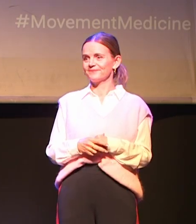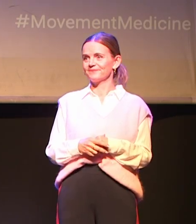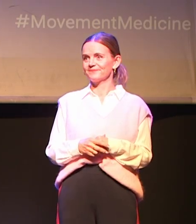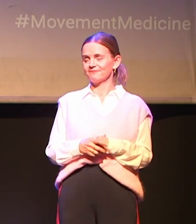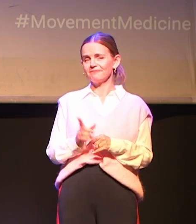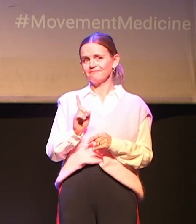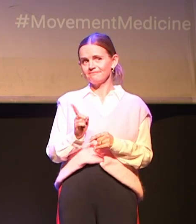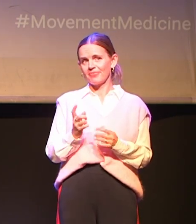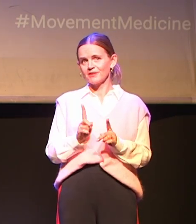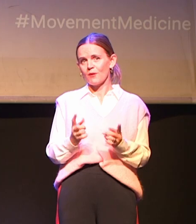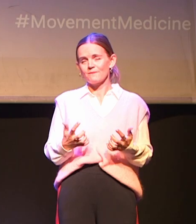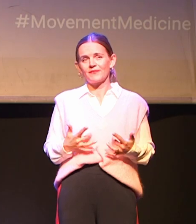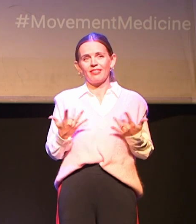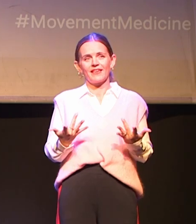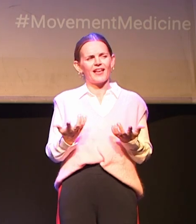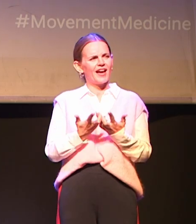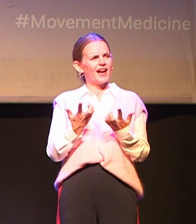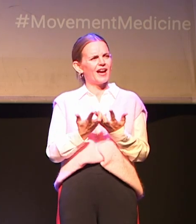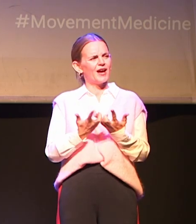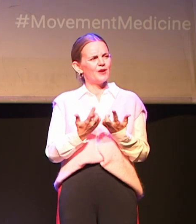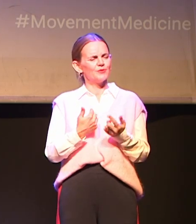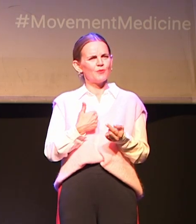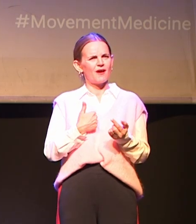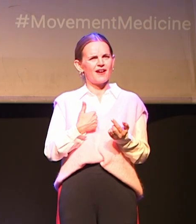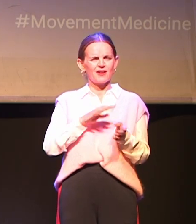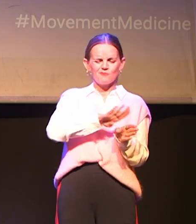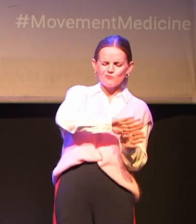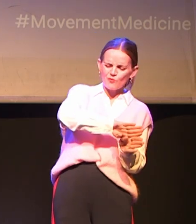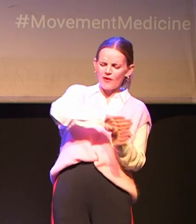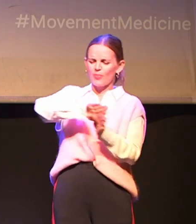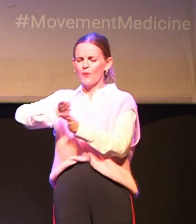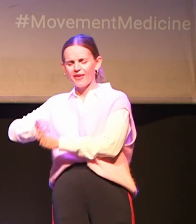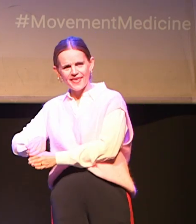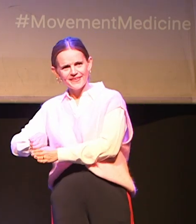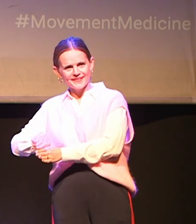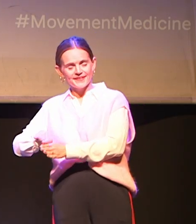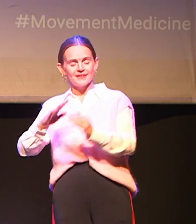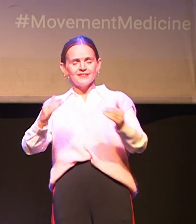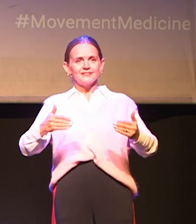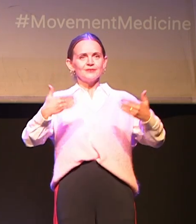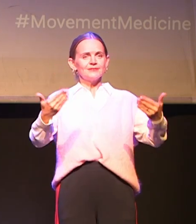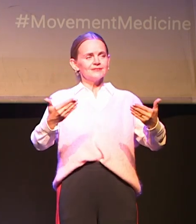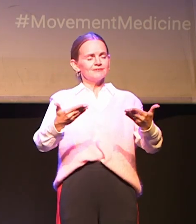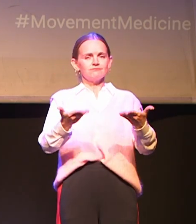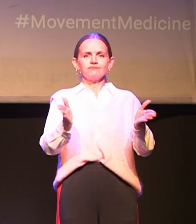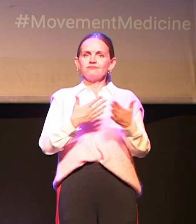That's what I'm feeling. It's like, how do I move all that out of the way? Because it feels